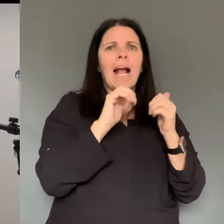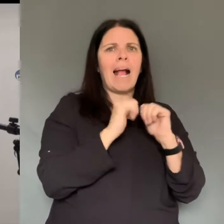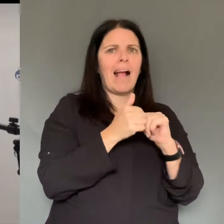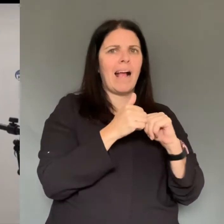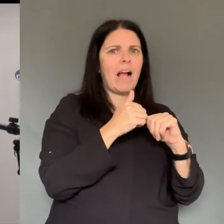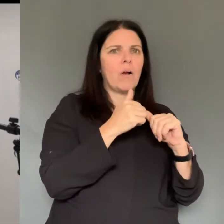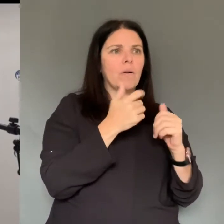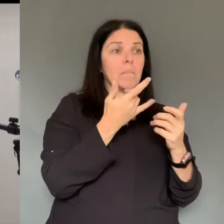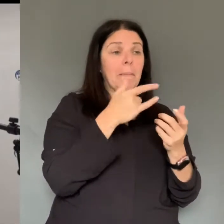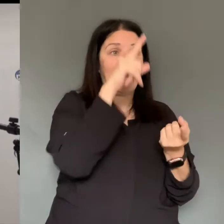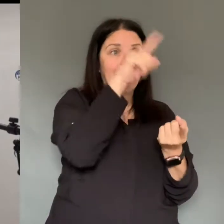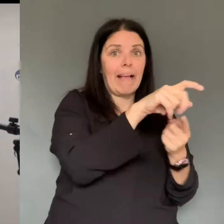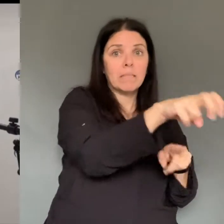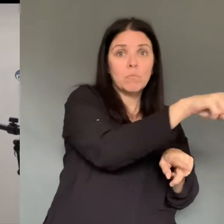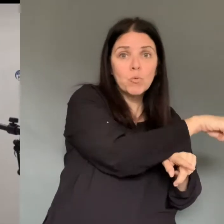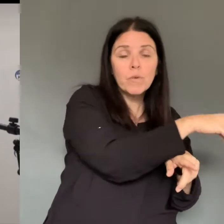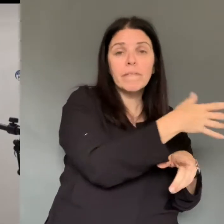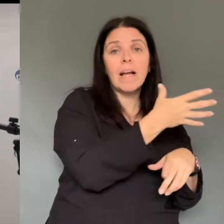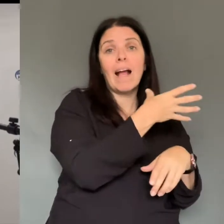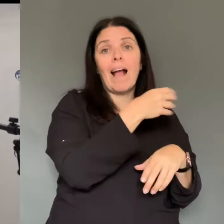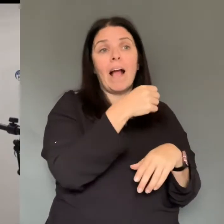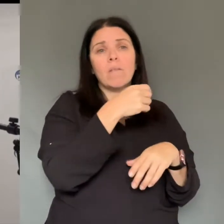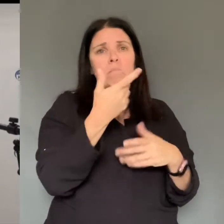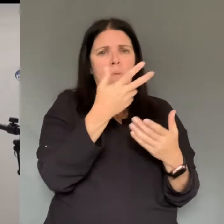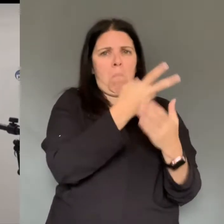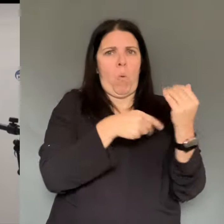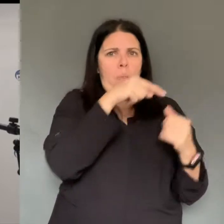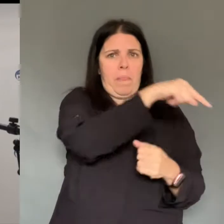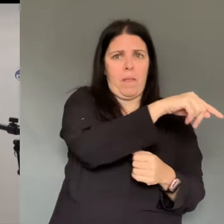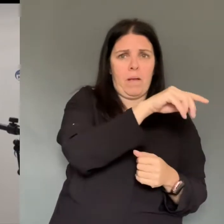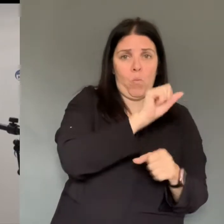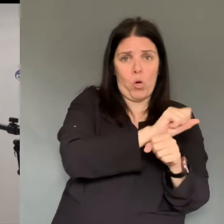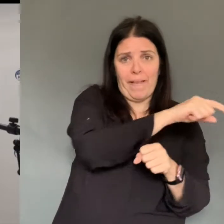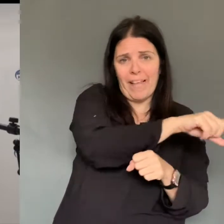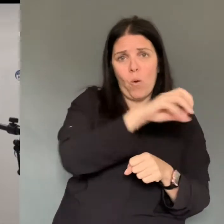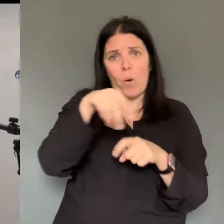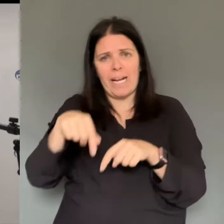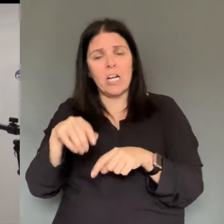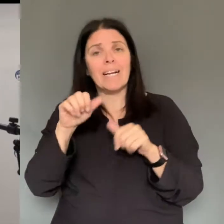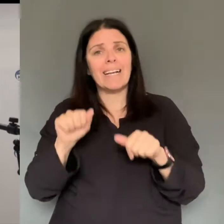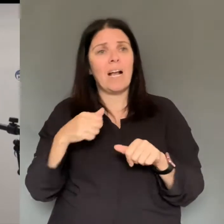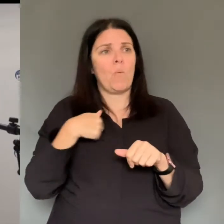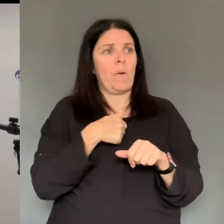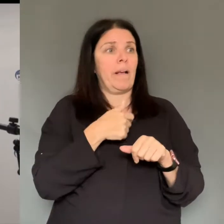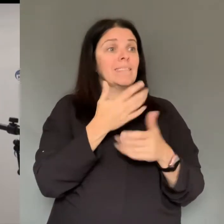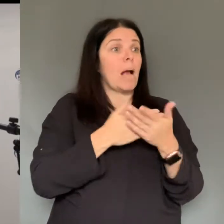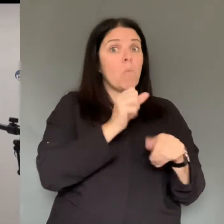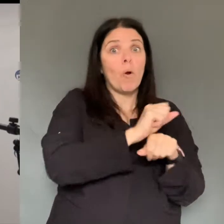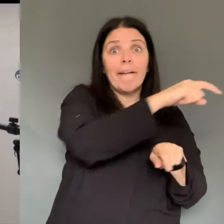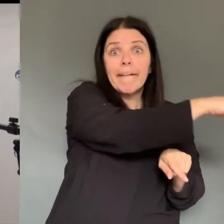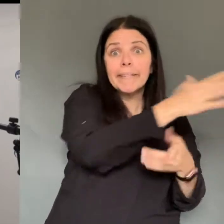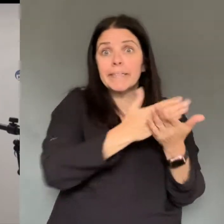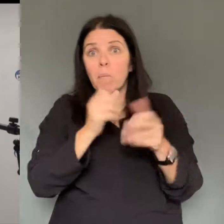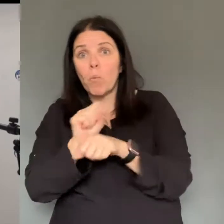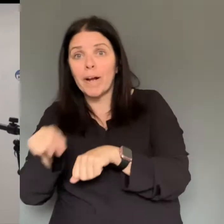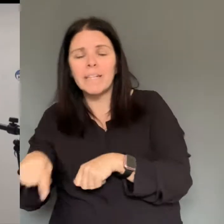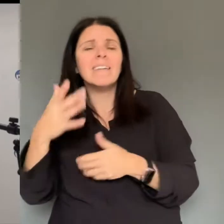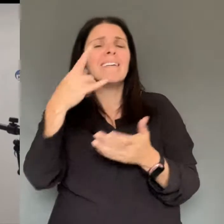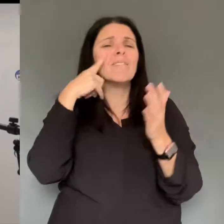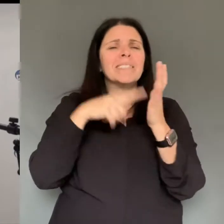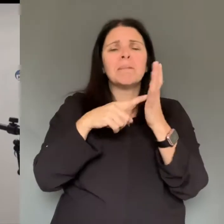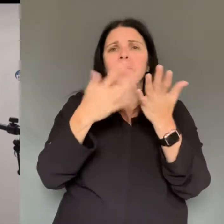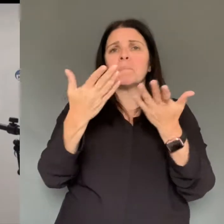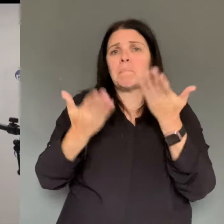second recommendation which we asked about is maybe like a work-home isolation. So when they're at work, when they're coming back, they're